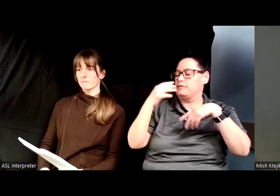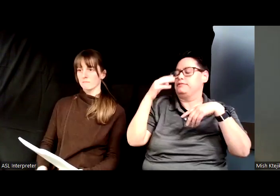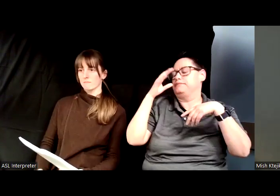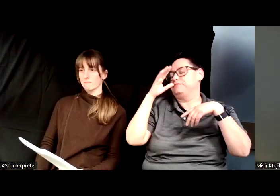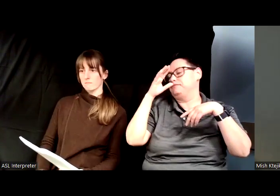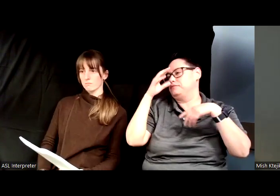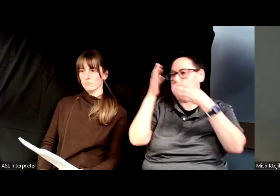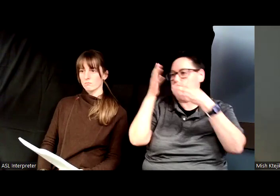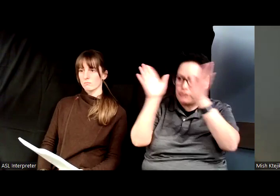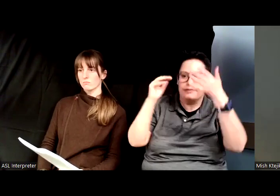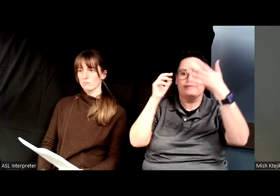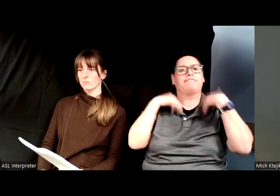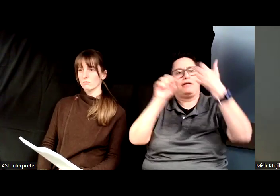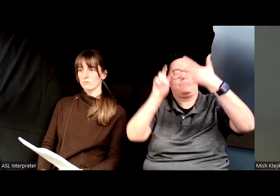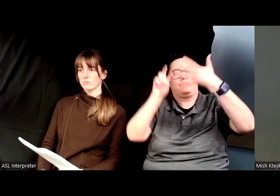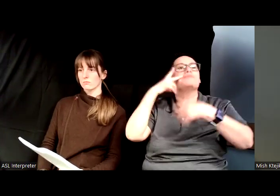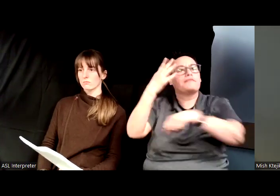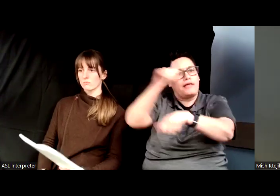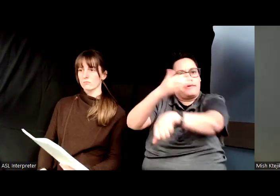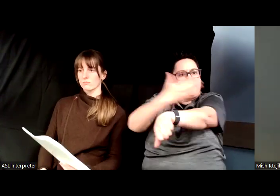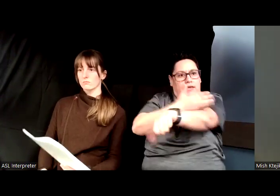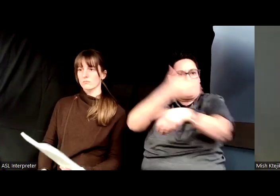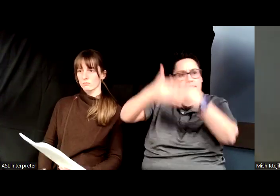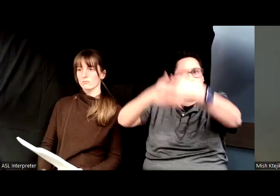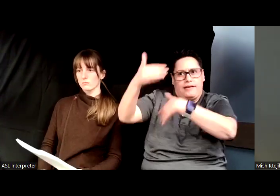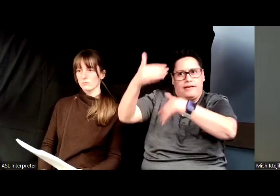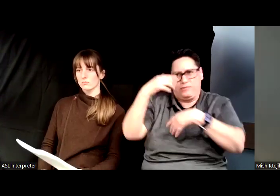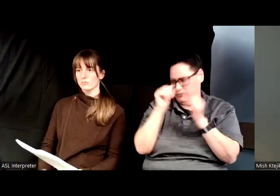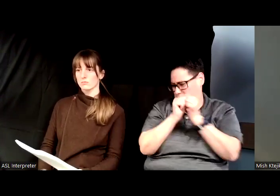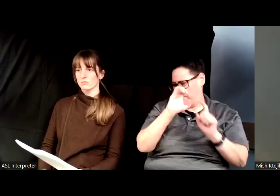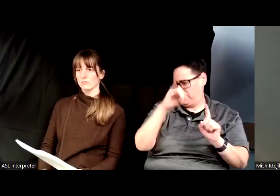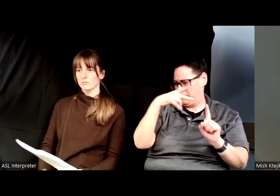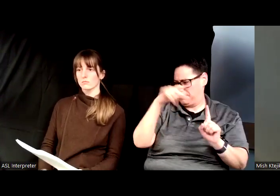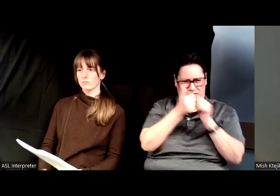How did they make the decision to go to 3.5 compared to a 4.0?